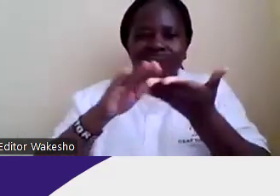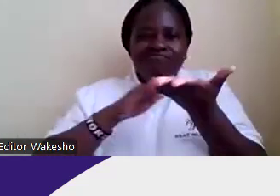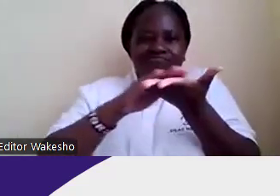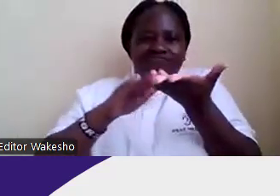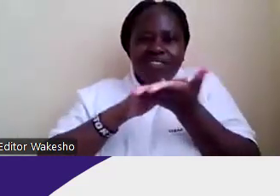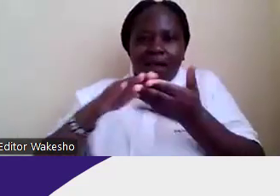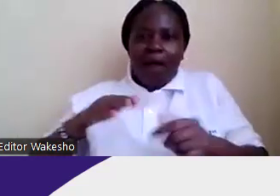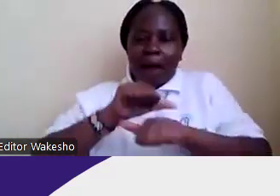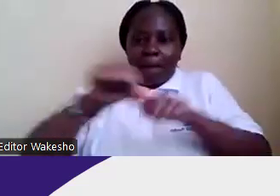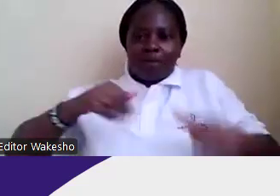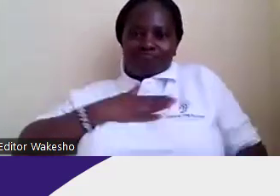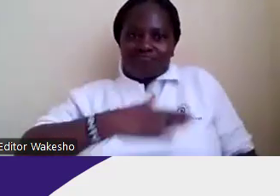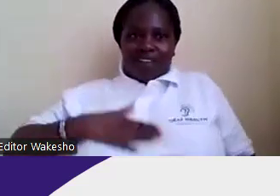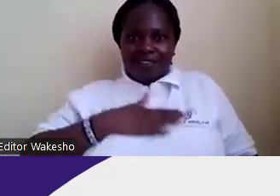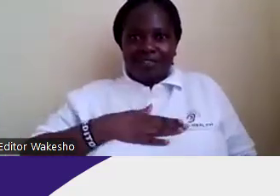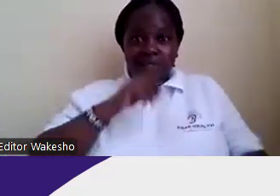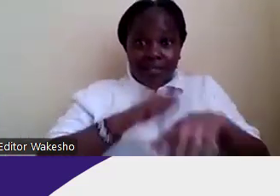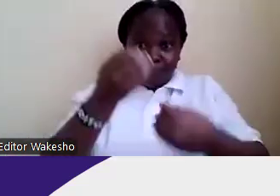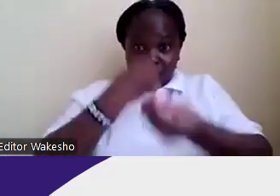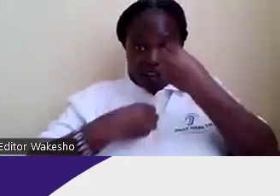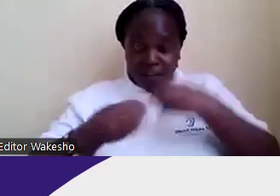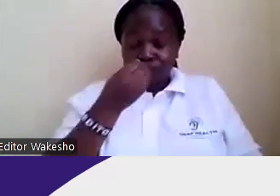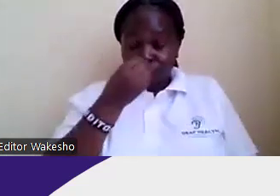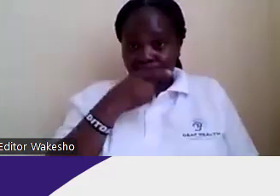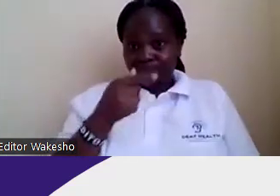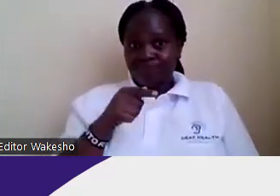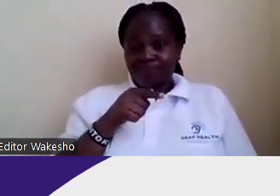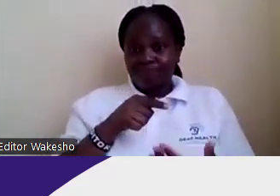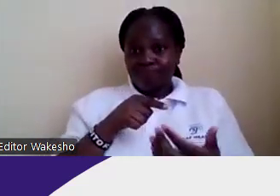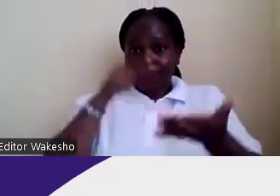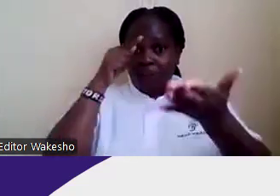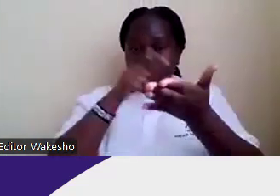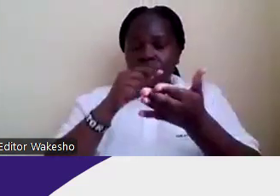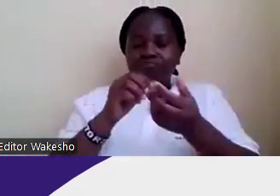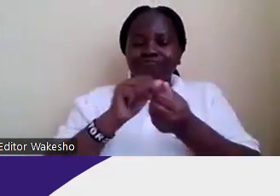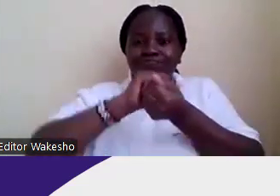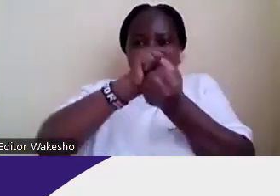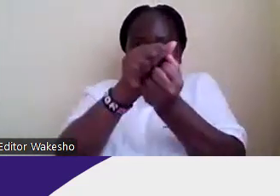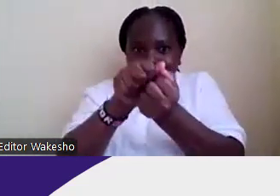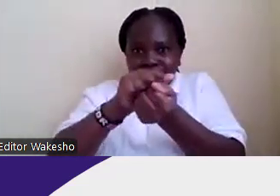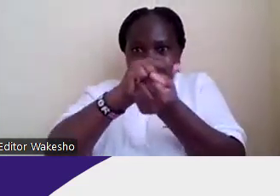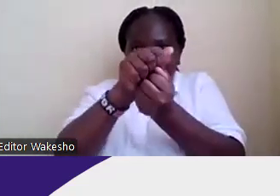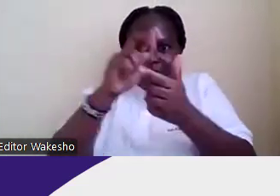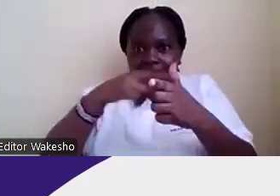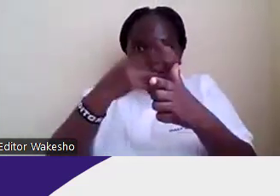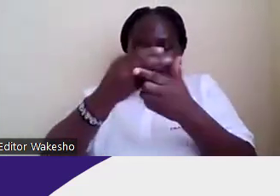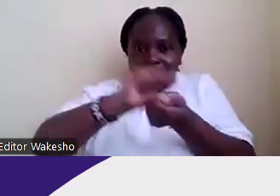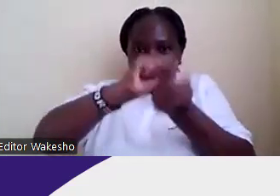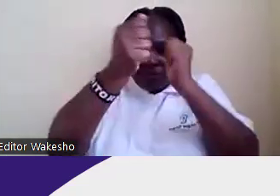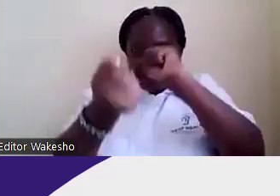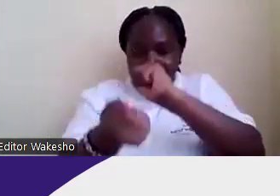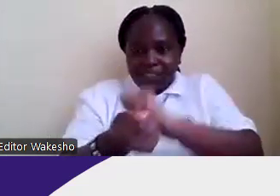right? So when you eat food, right, that food is digested, and it's converted to the